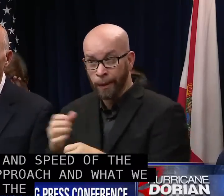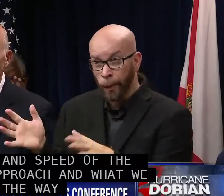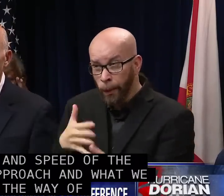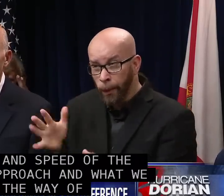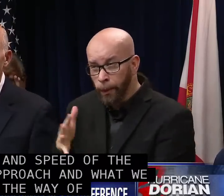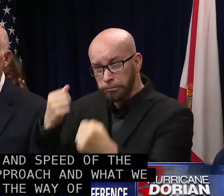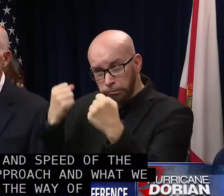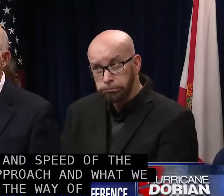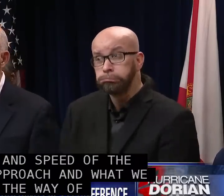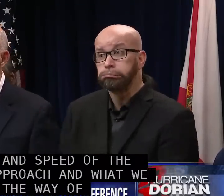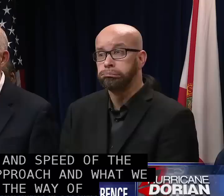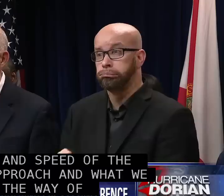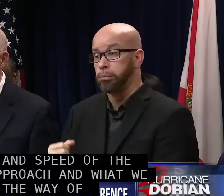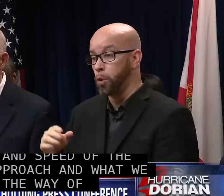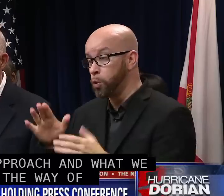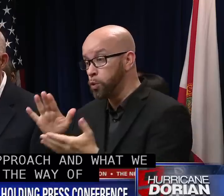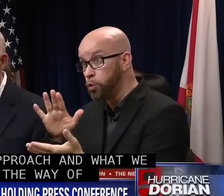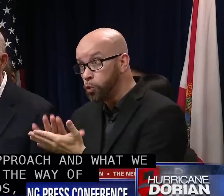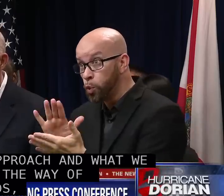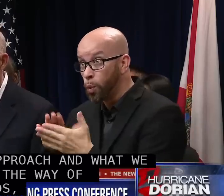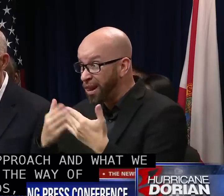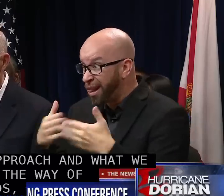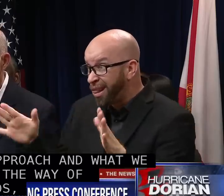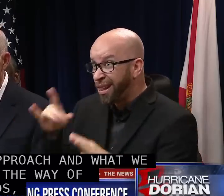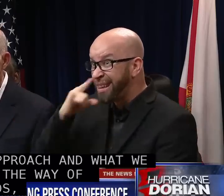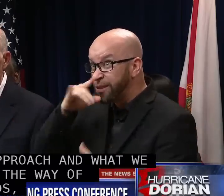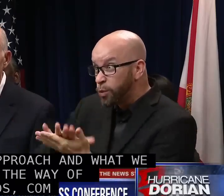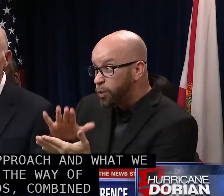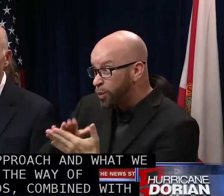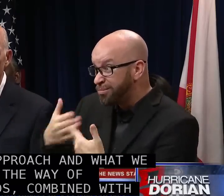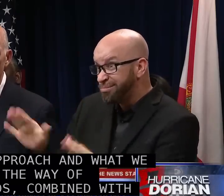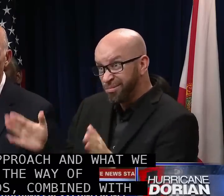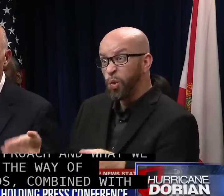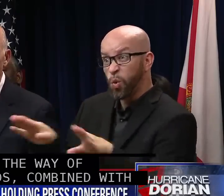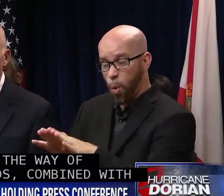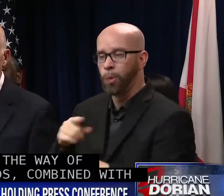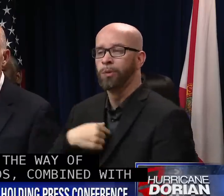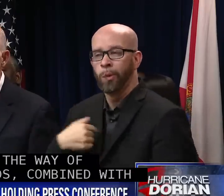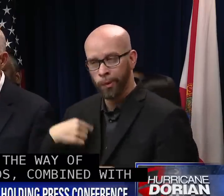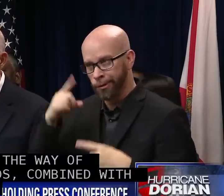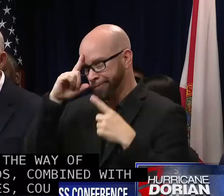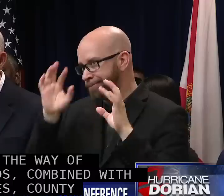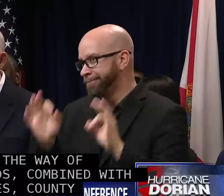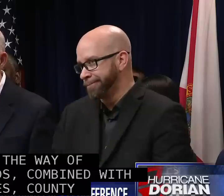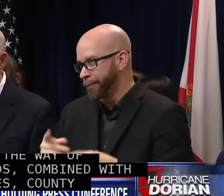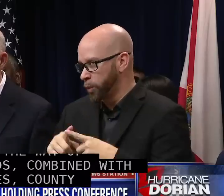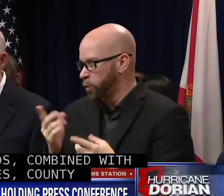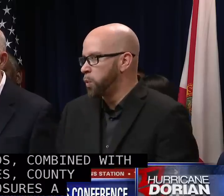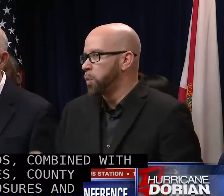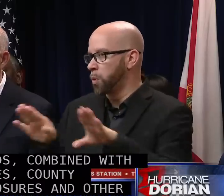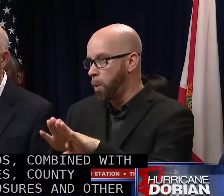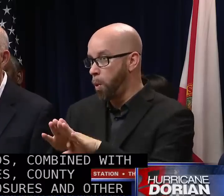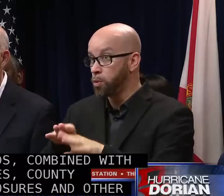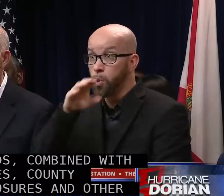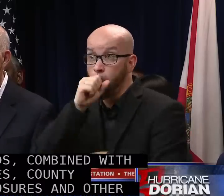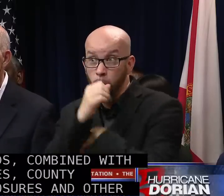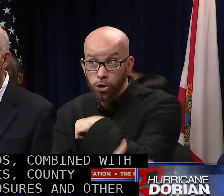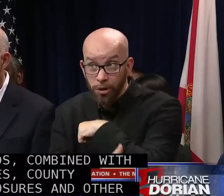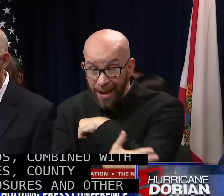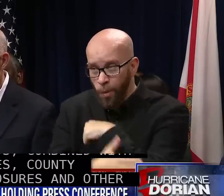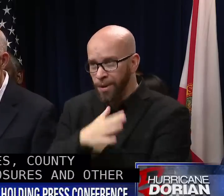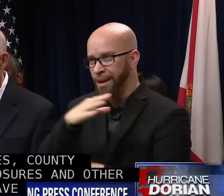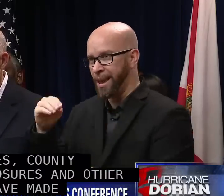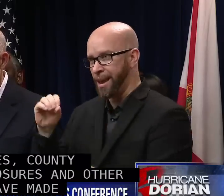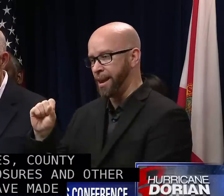school closures, county government closures, and other factors, we've made the decision to close the courthouse in both Orange and